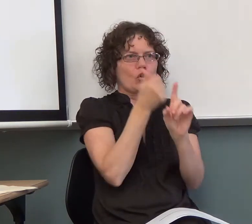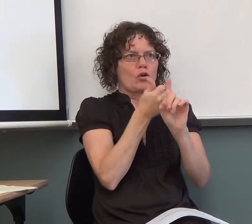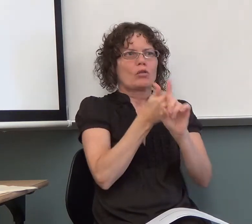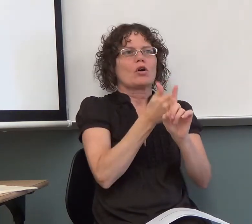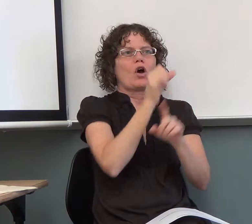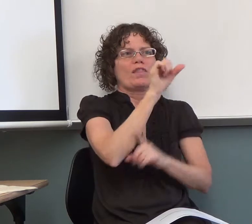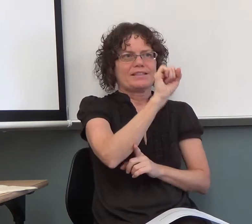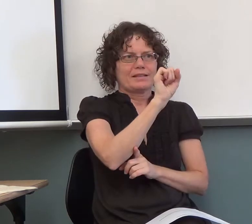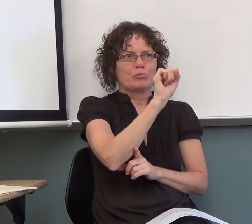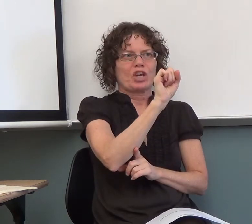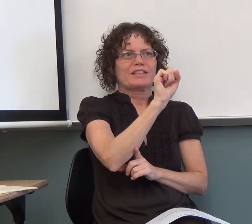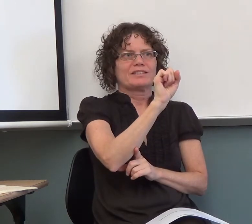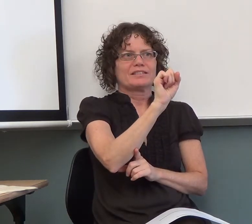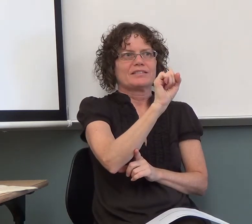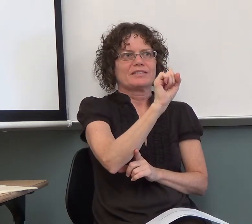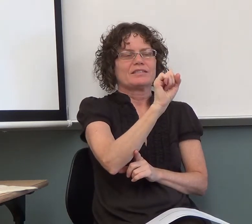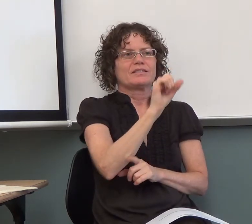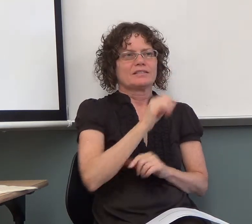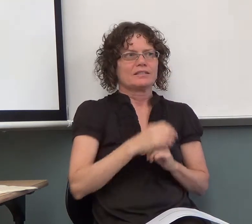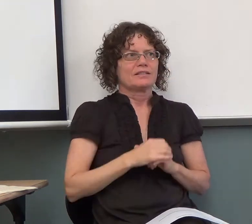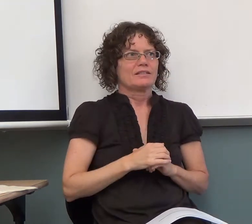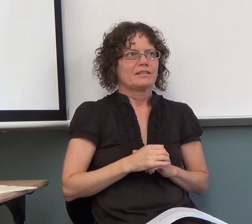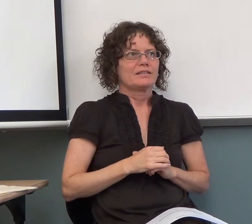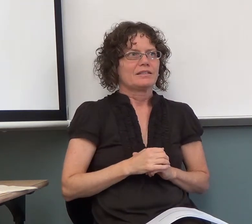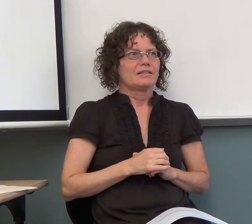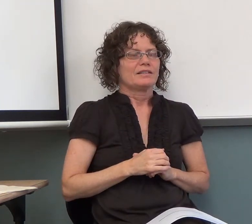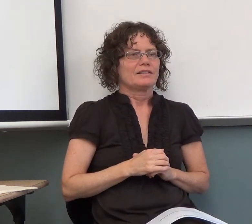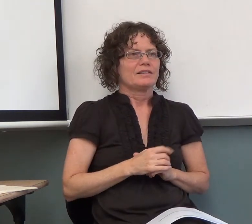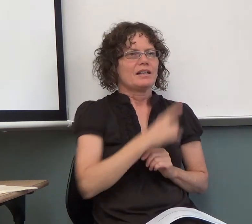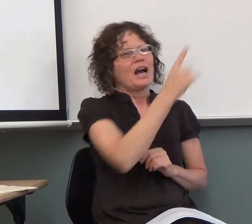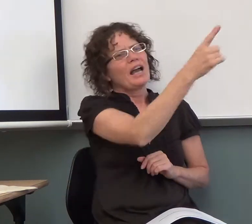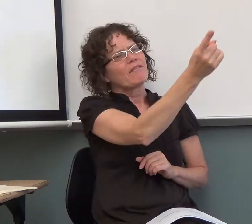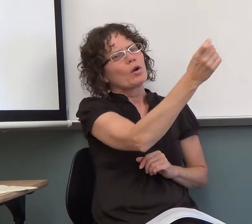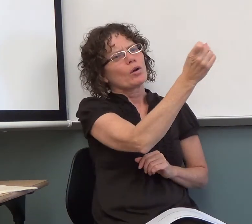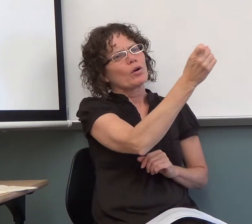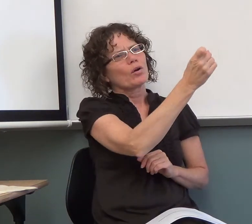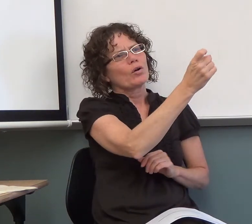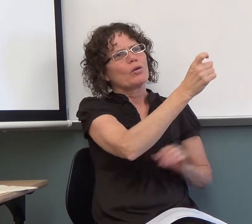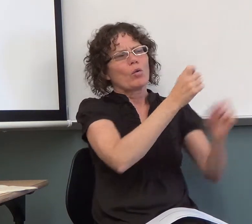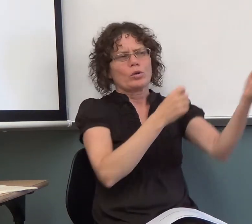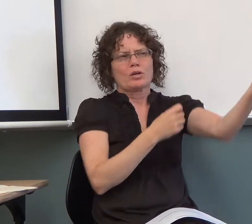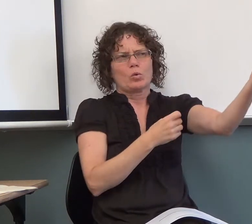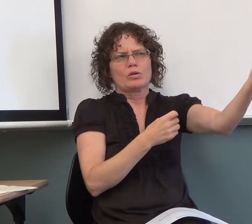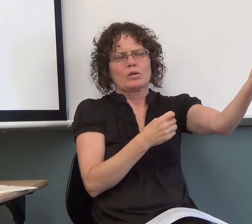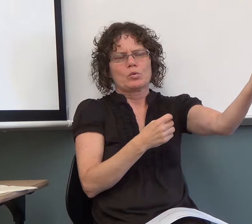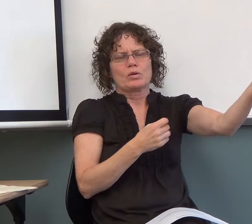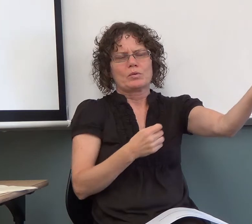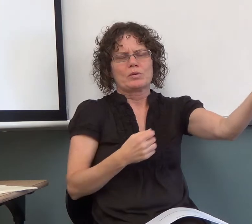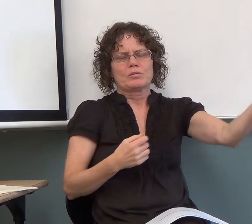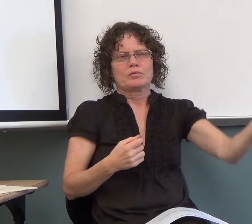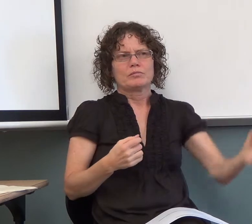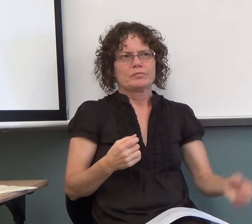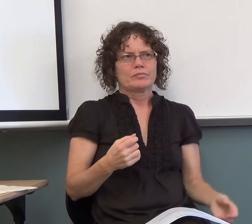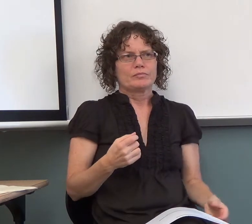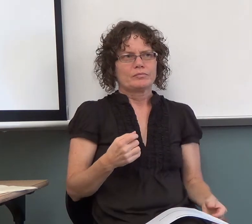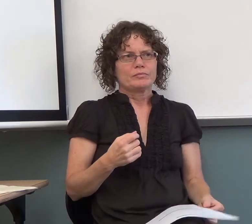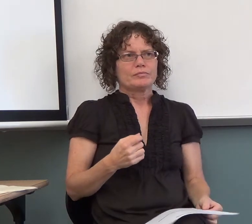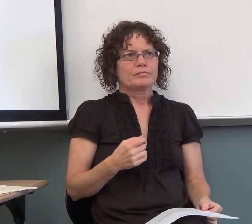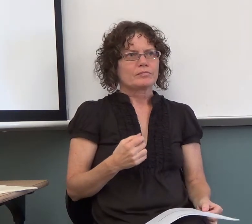right. Canada's not the subject. And I have a question. Why don't we let everyone work on those and let me help you. When you say